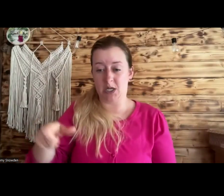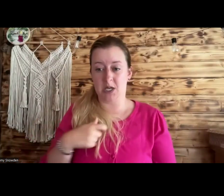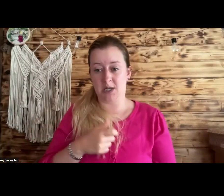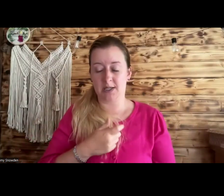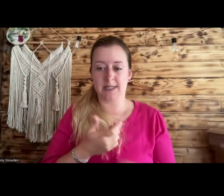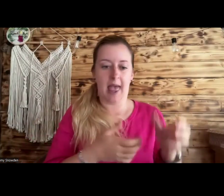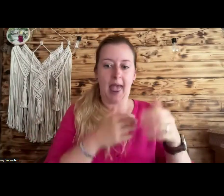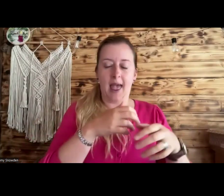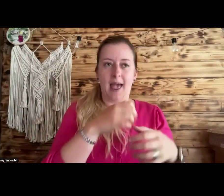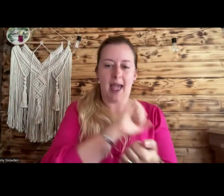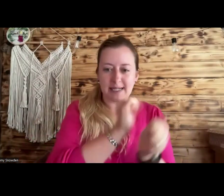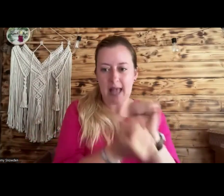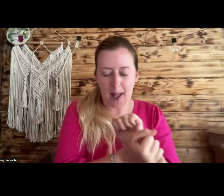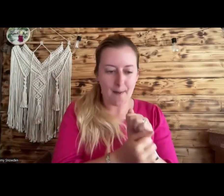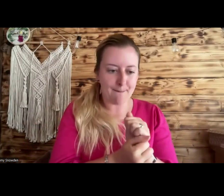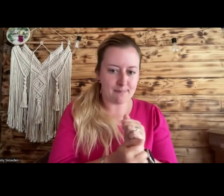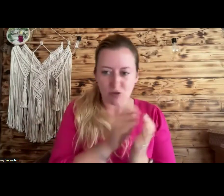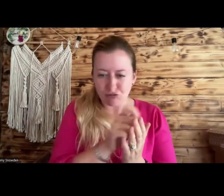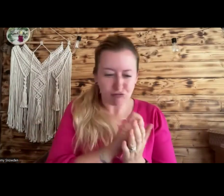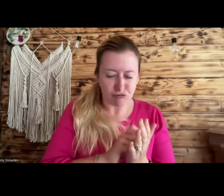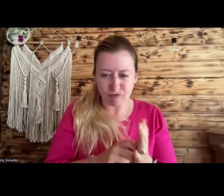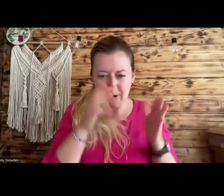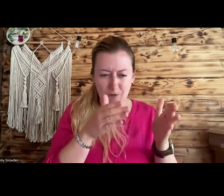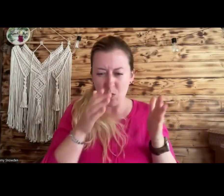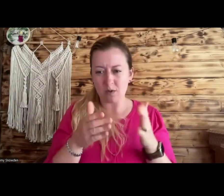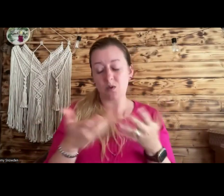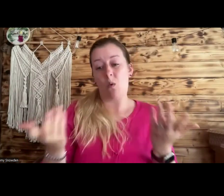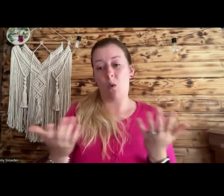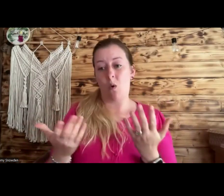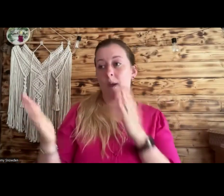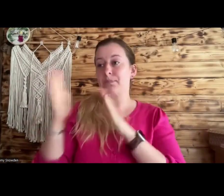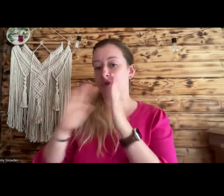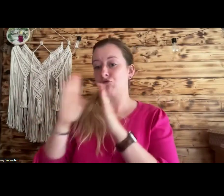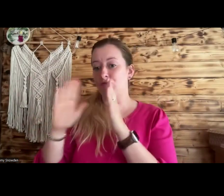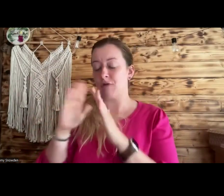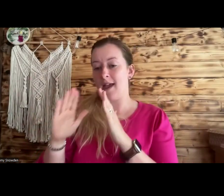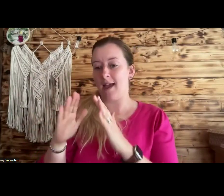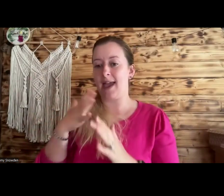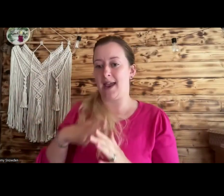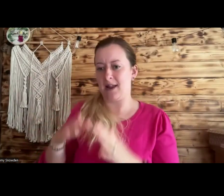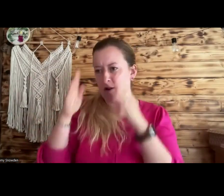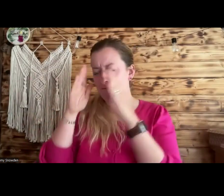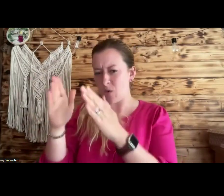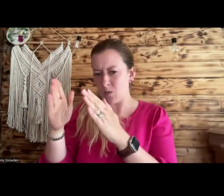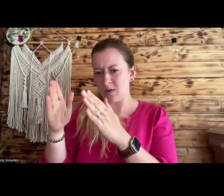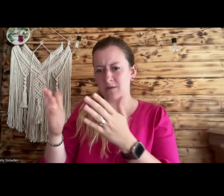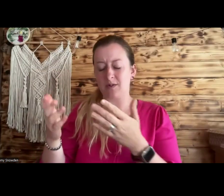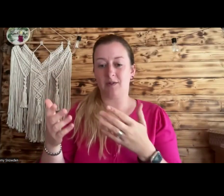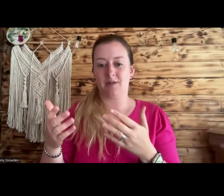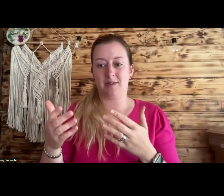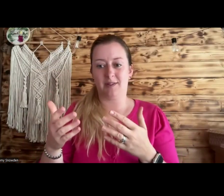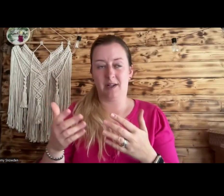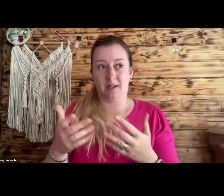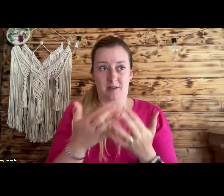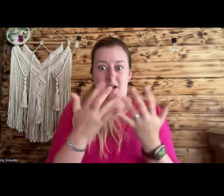we're at the meeting, on the ministry, doing all these things that require focus and concentration. So I feel